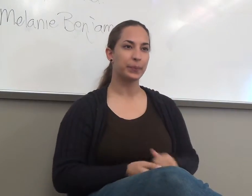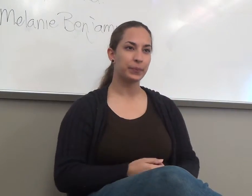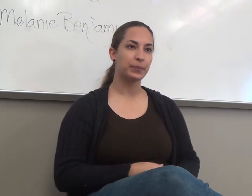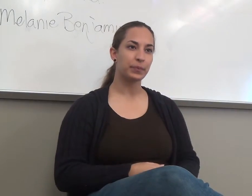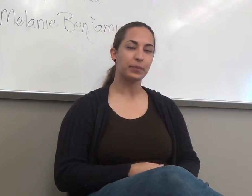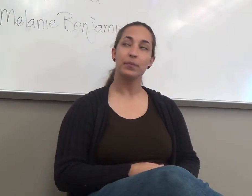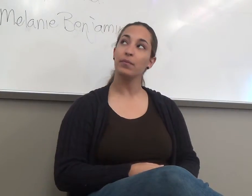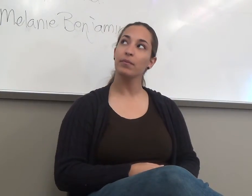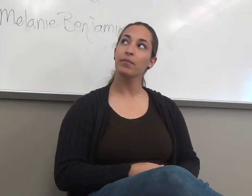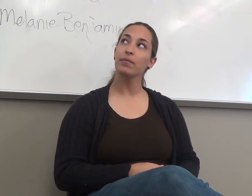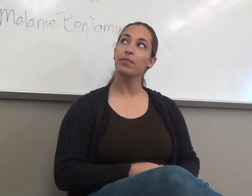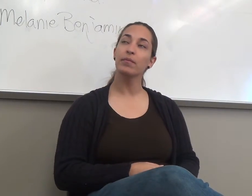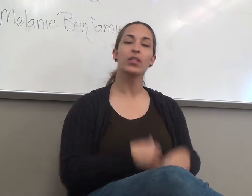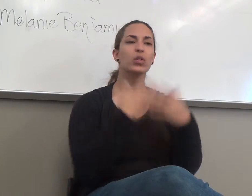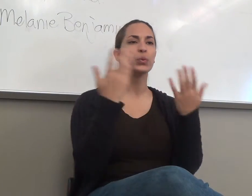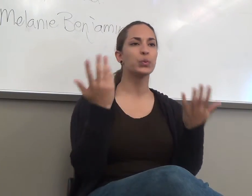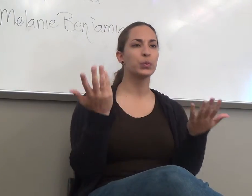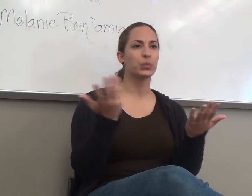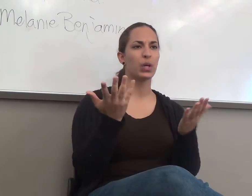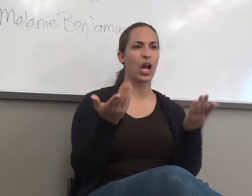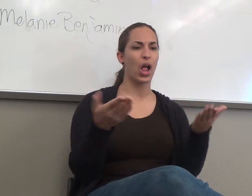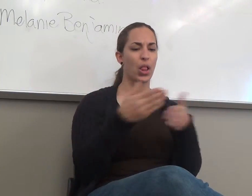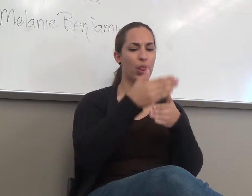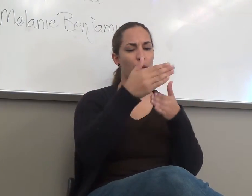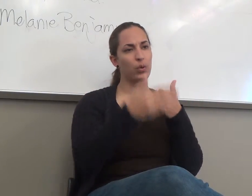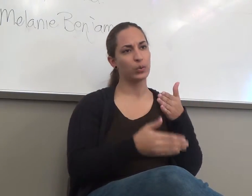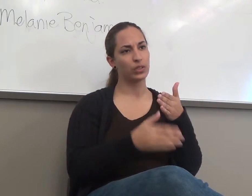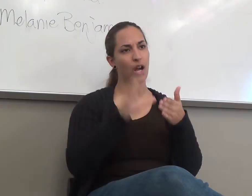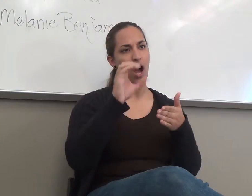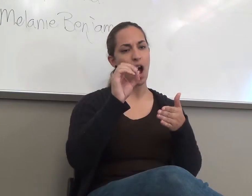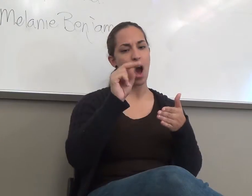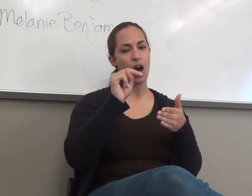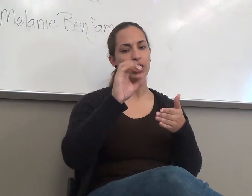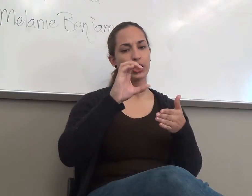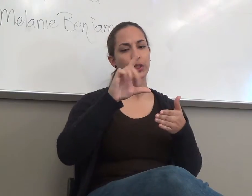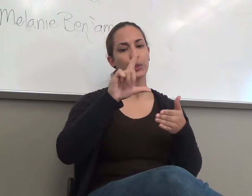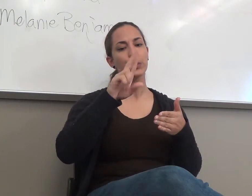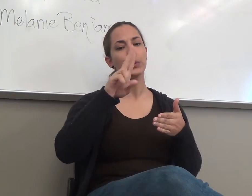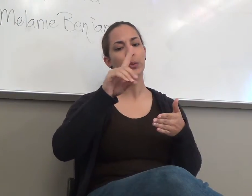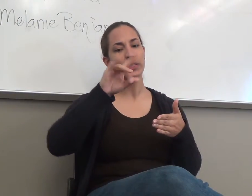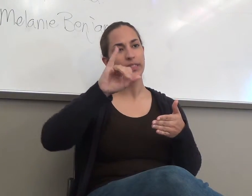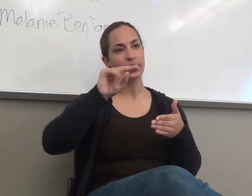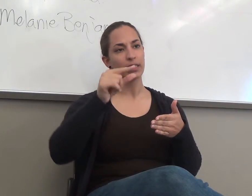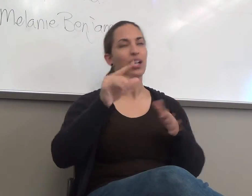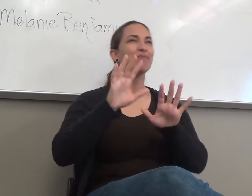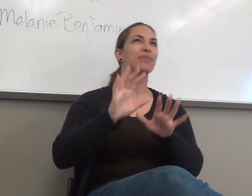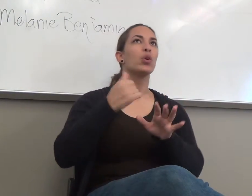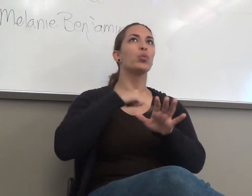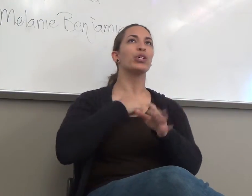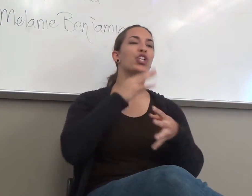What's a concluding, we talked a little bit at the beginning of, okay, so this is the topic